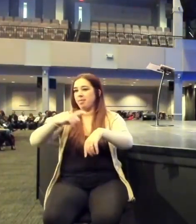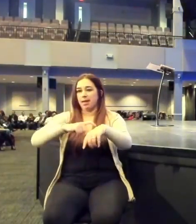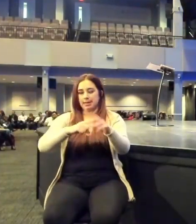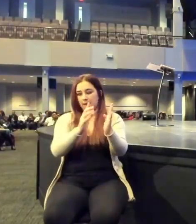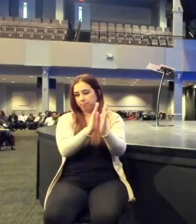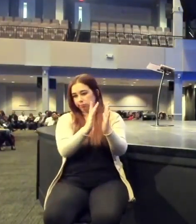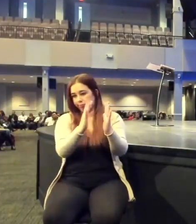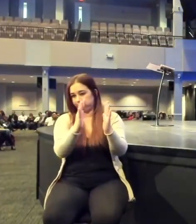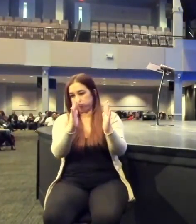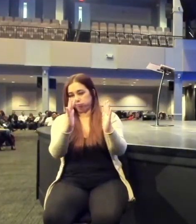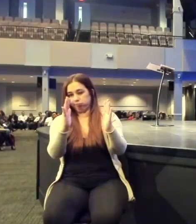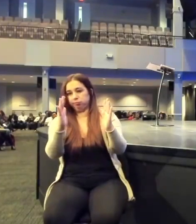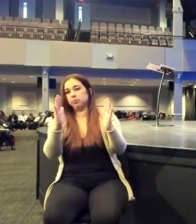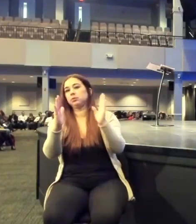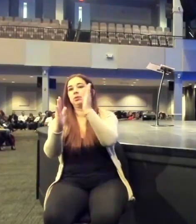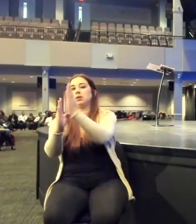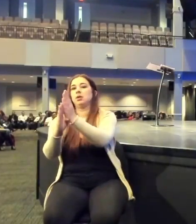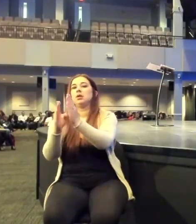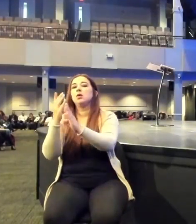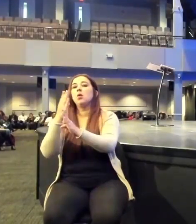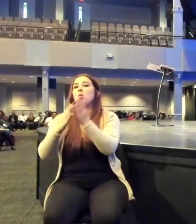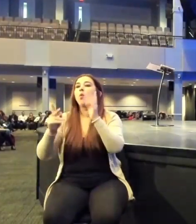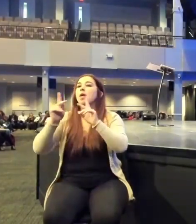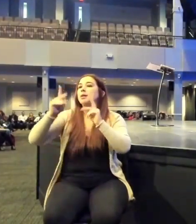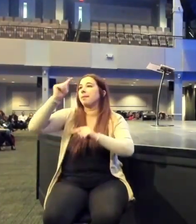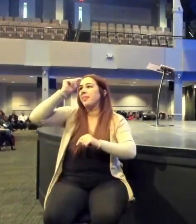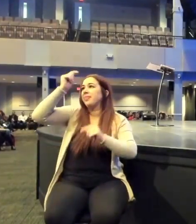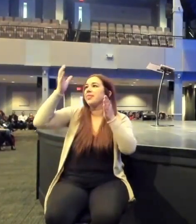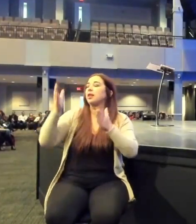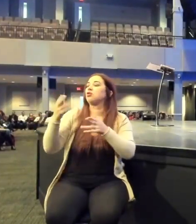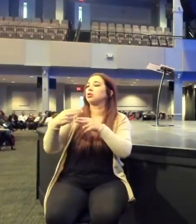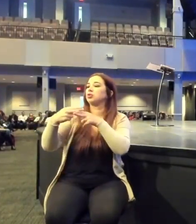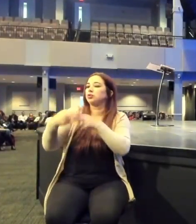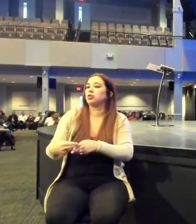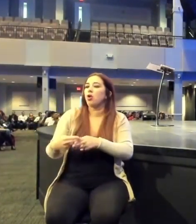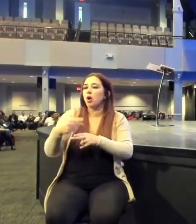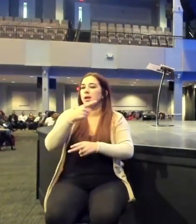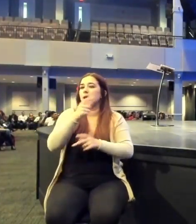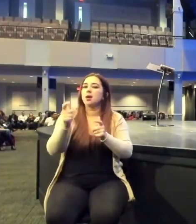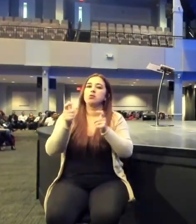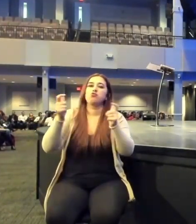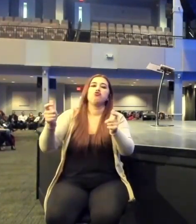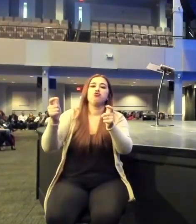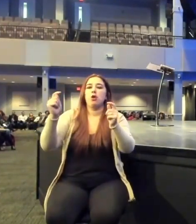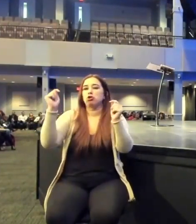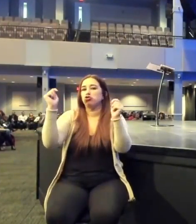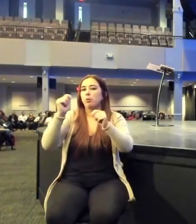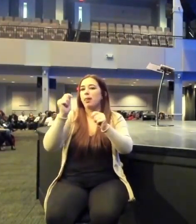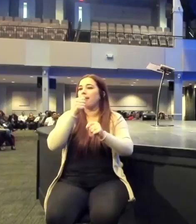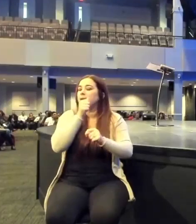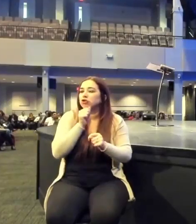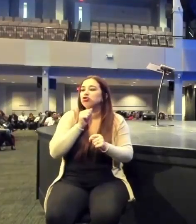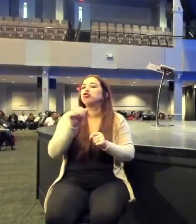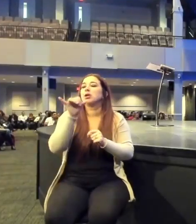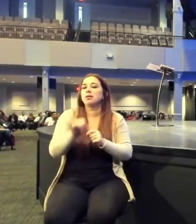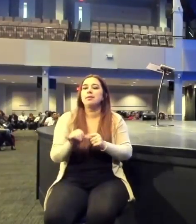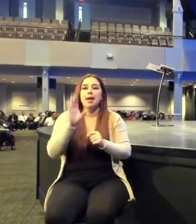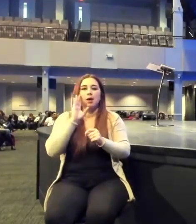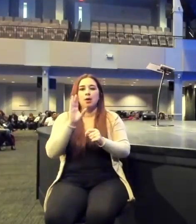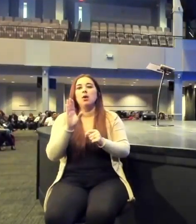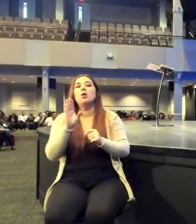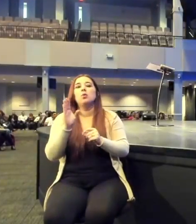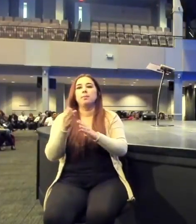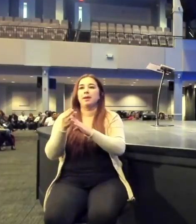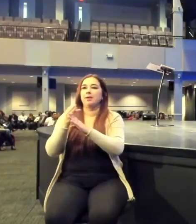is, moving again toward what some theologians believe to be a great tribulation that precedes the second coming